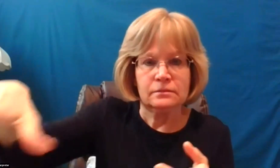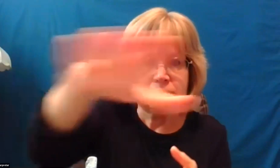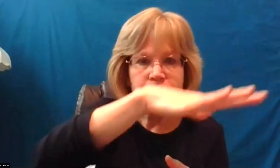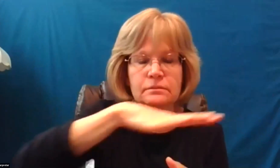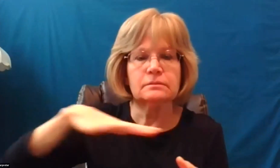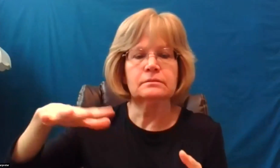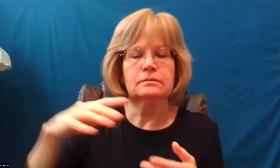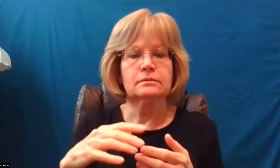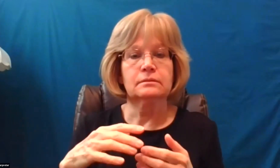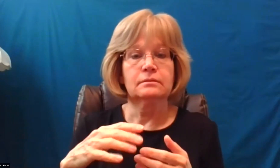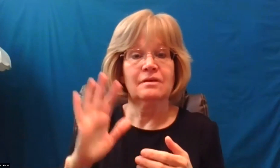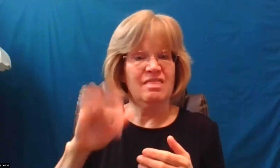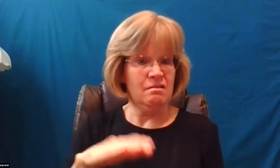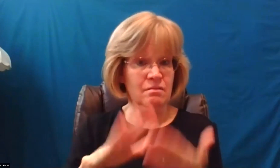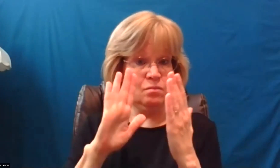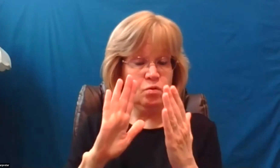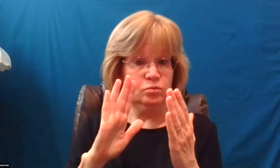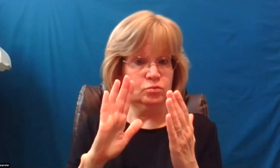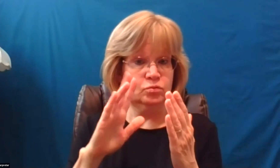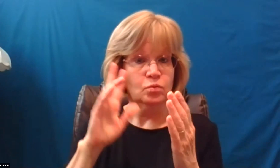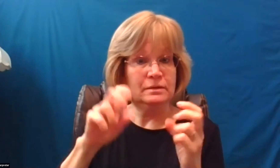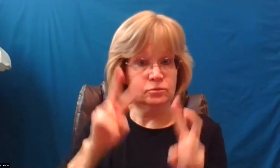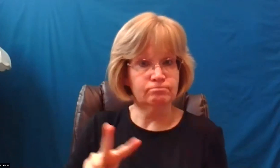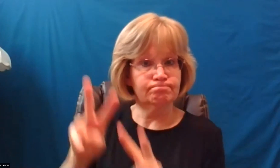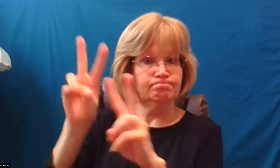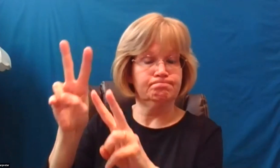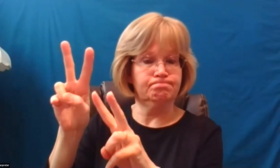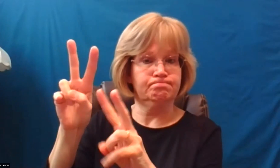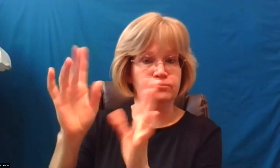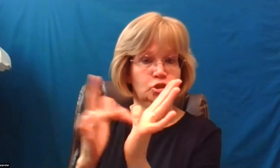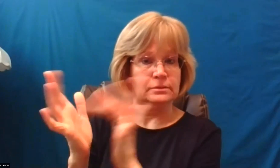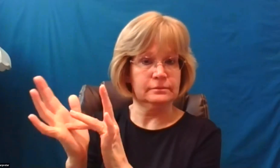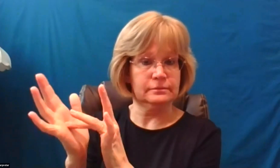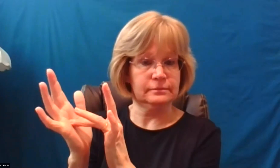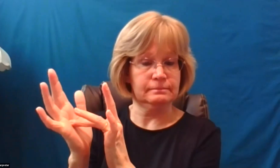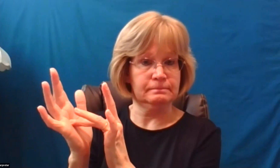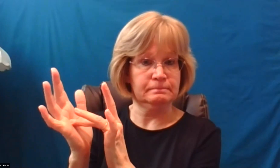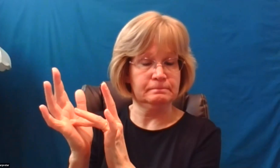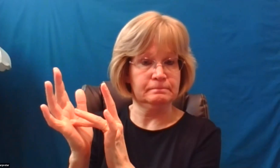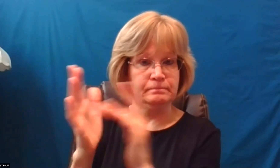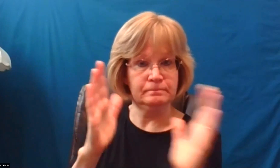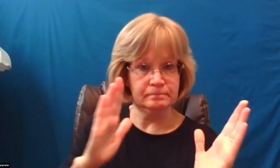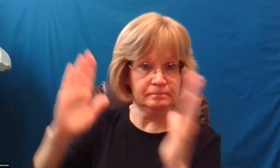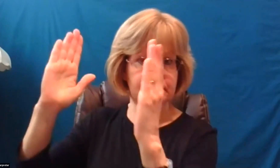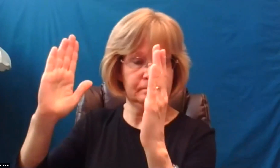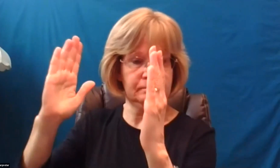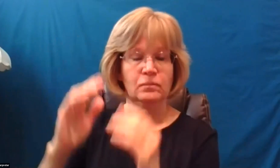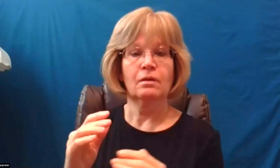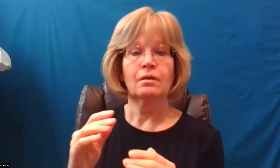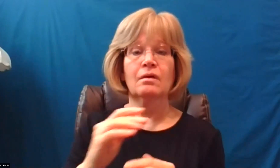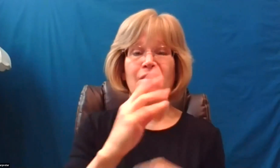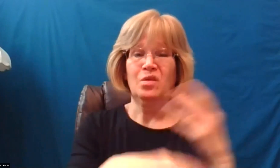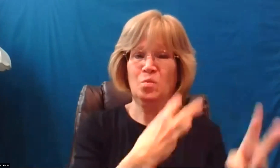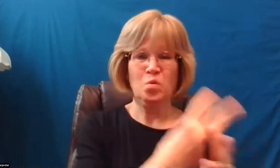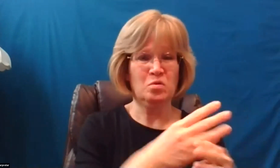approach, we need to look to Jesus. Because the world's obviously failed